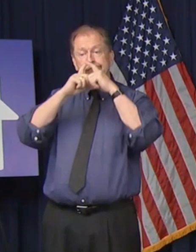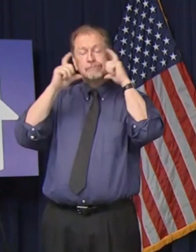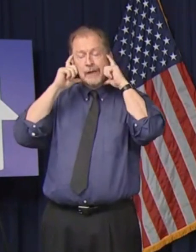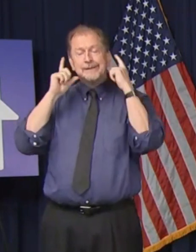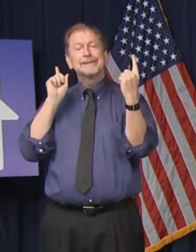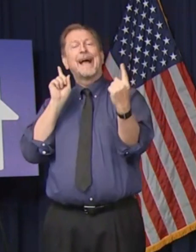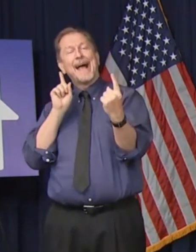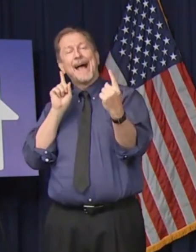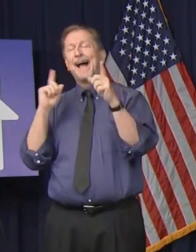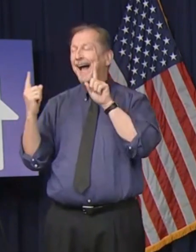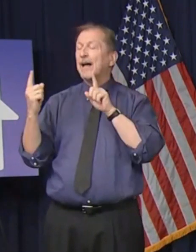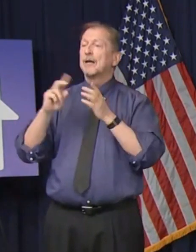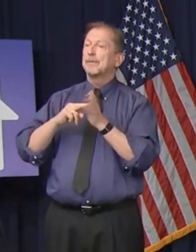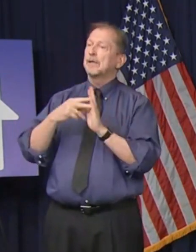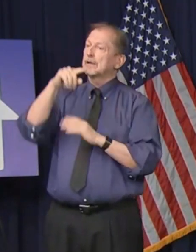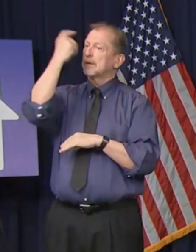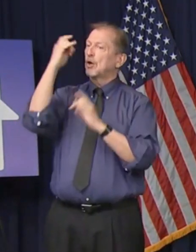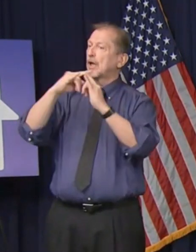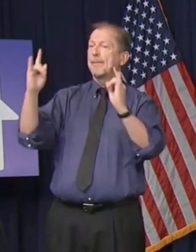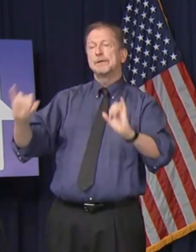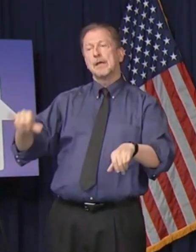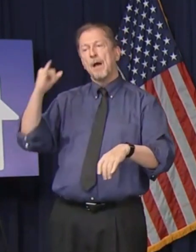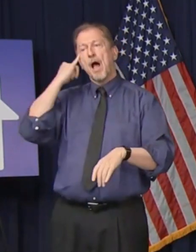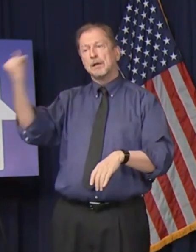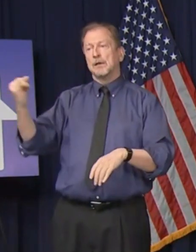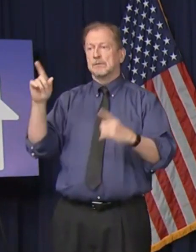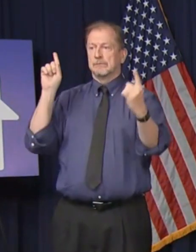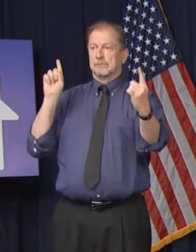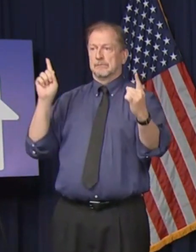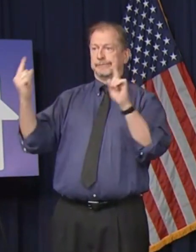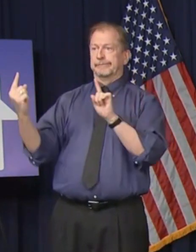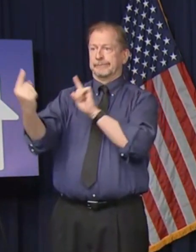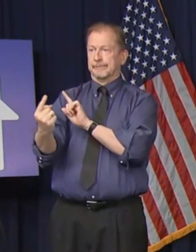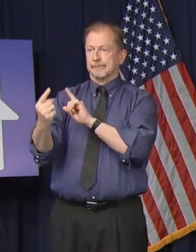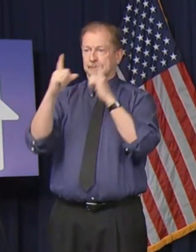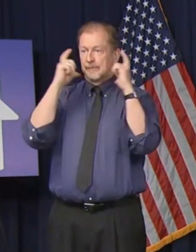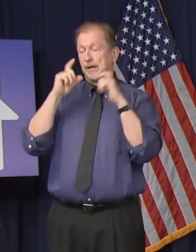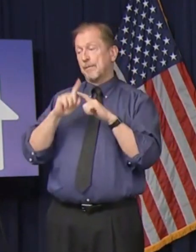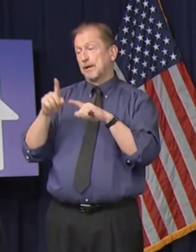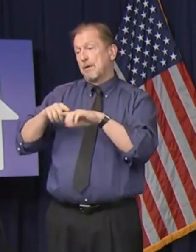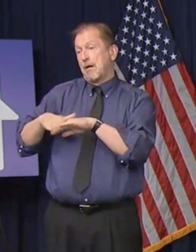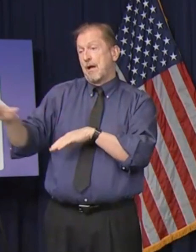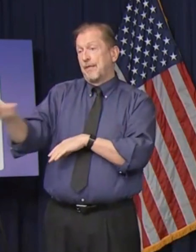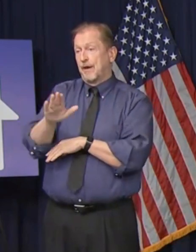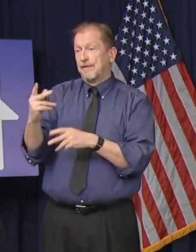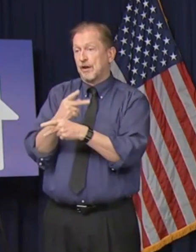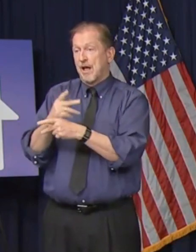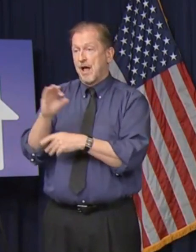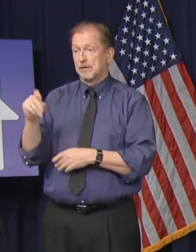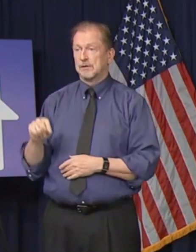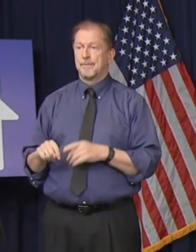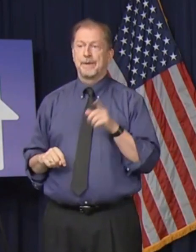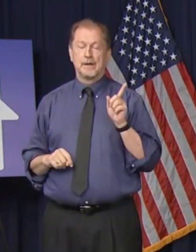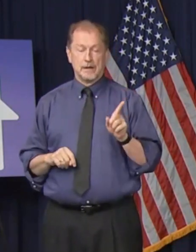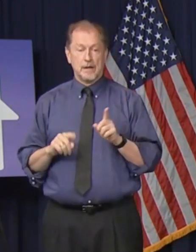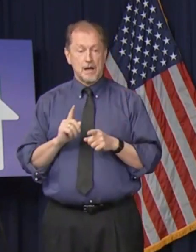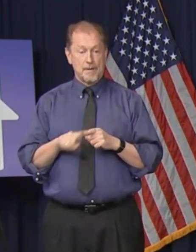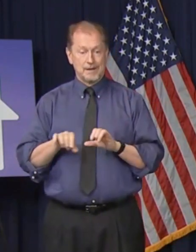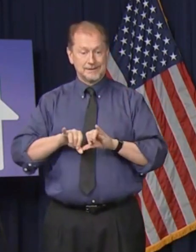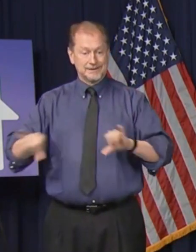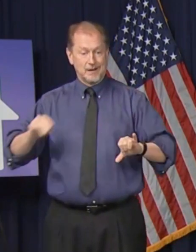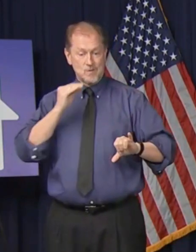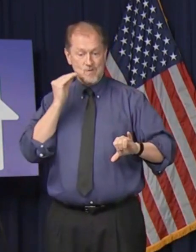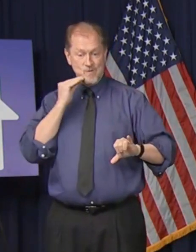for a summer camp to operate. But that doesn't mean the summer camp can't figure it out. An extension of the stay-at-home order into June